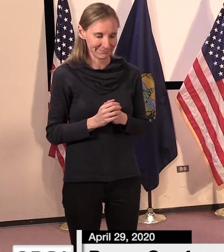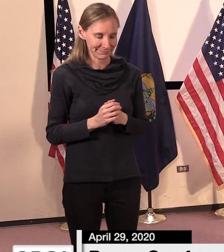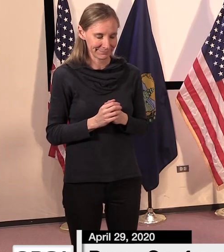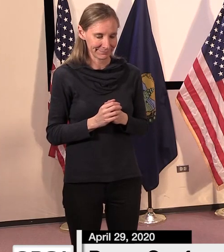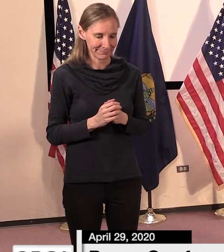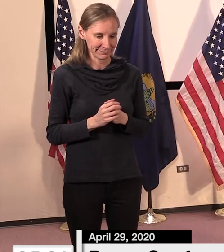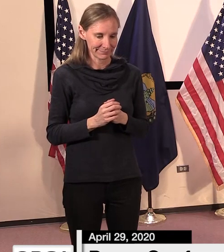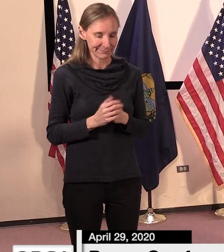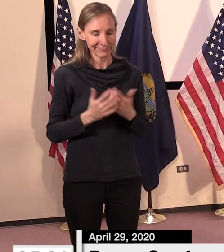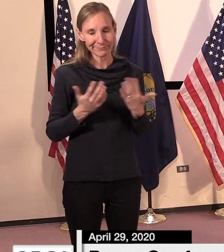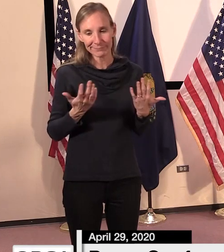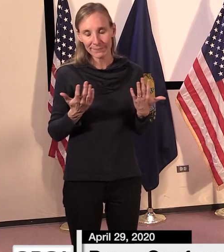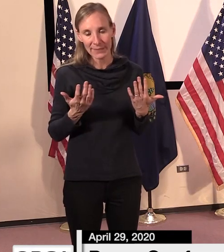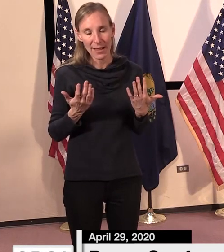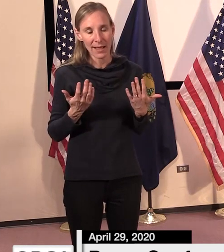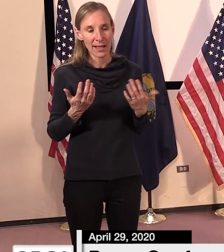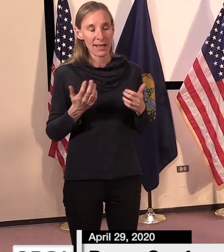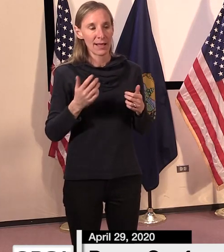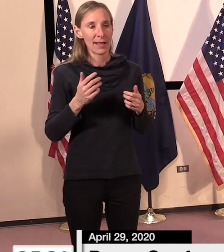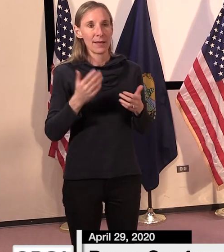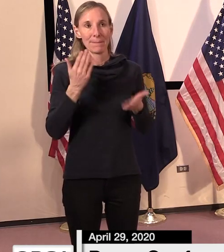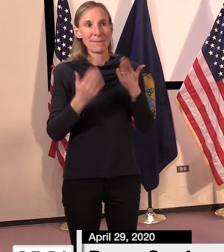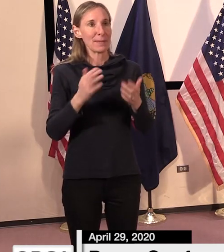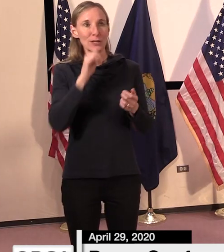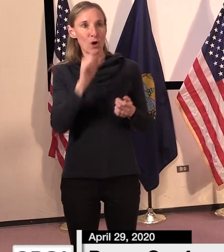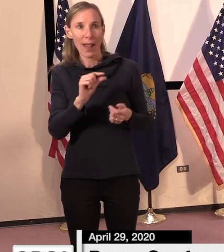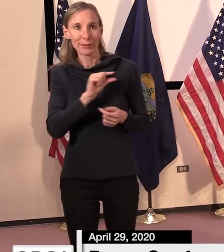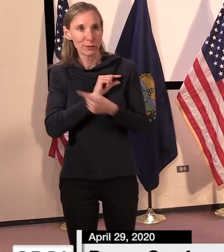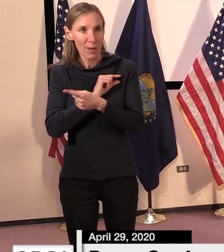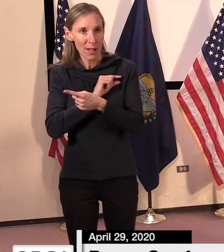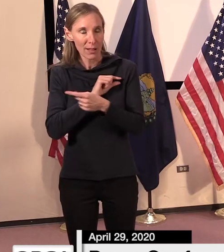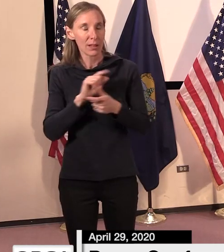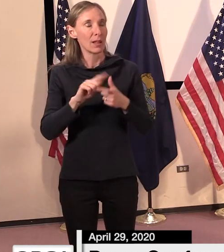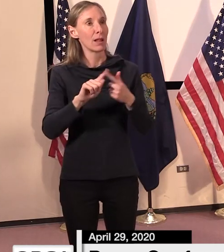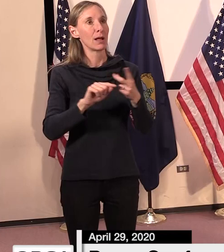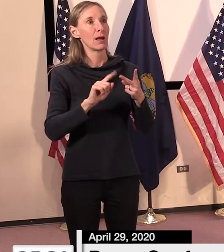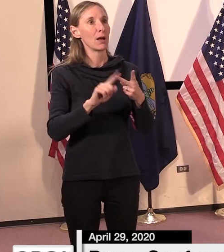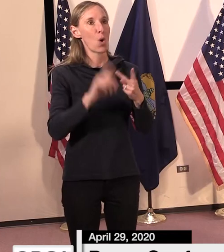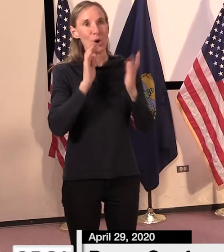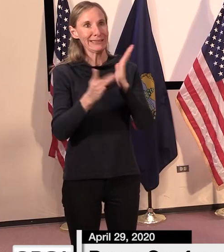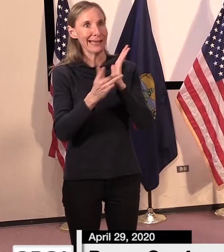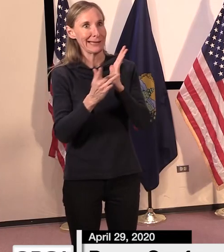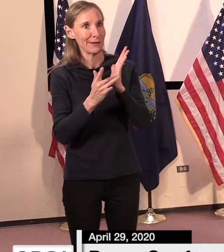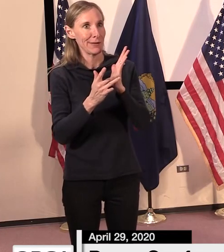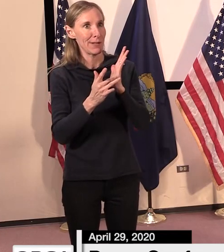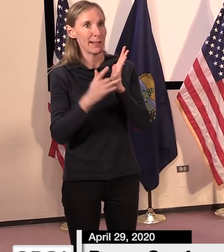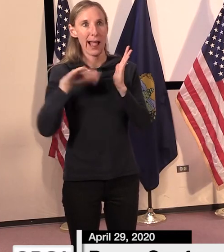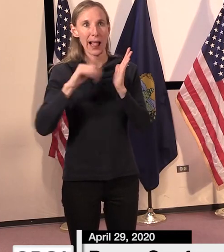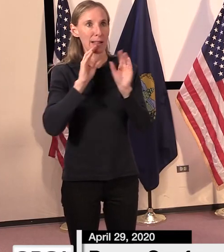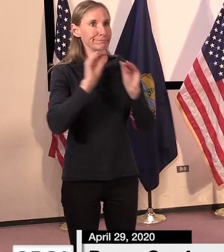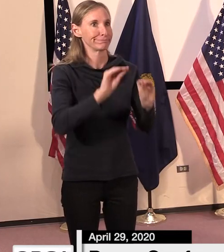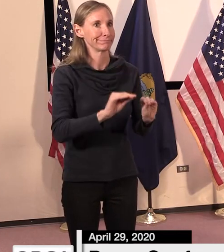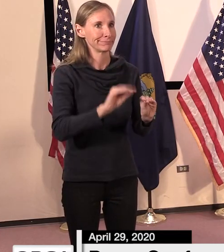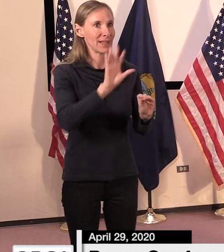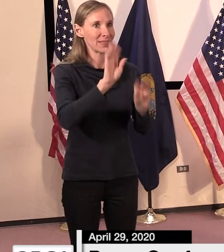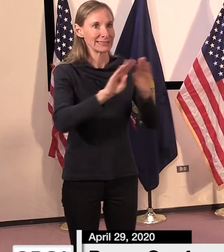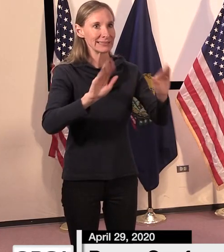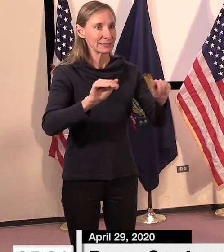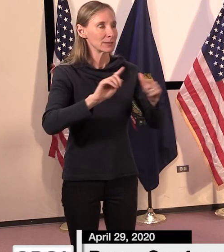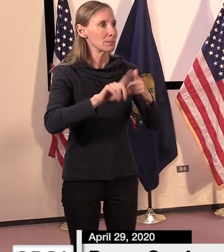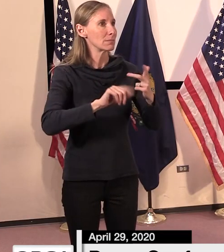could be, one, because of an eligibility reason. It could have been because of a technical reason. It could be